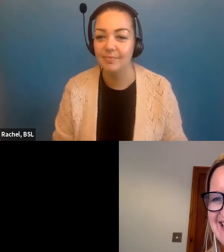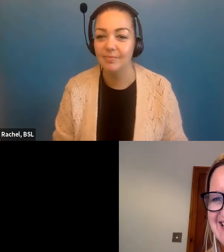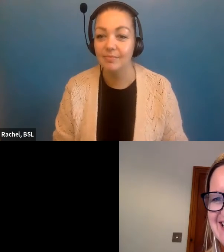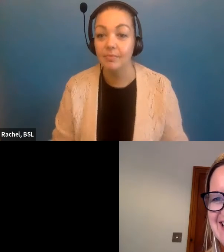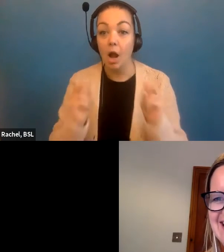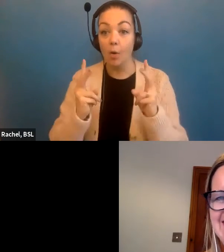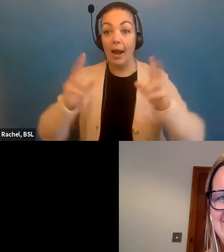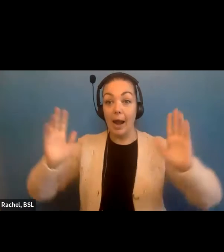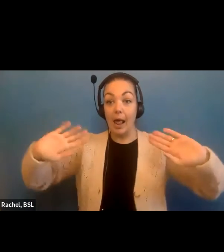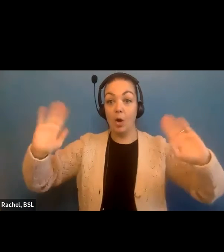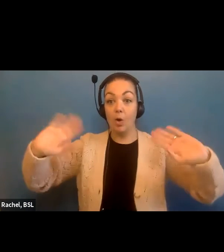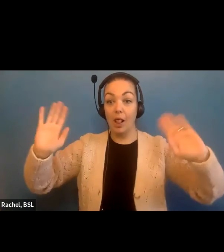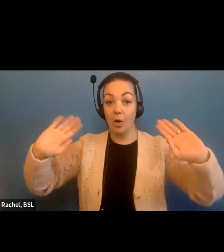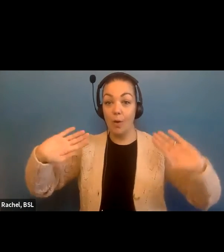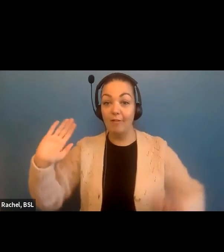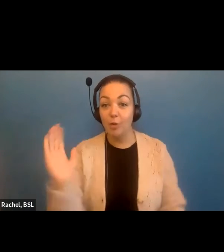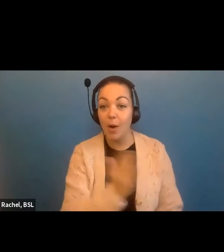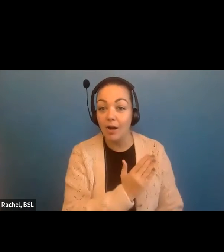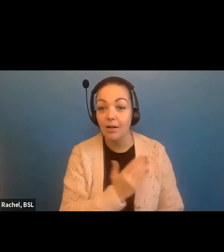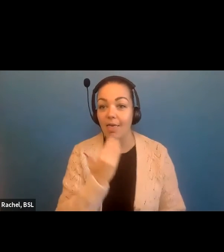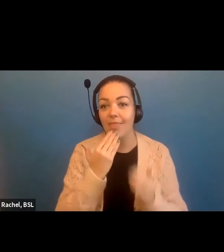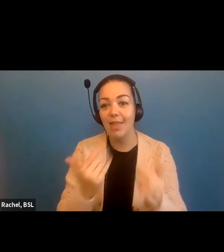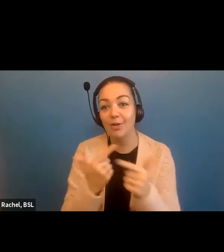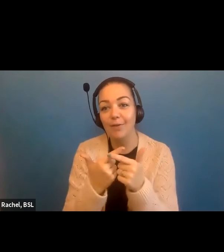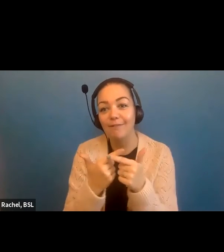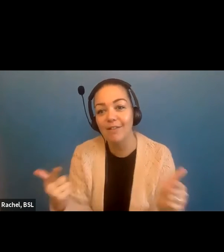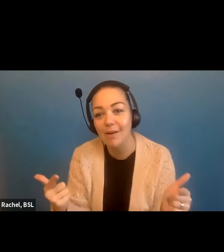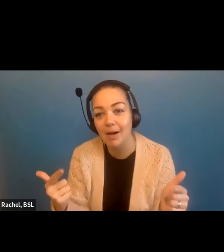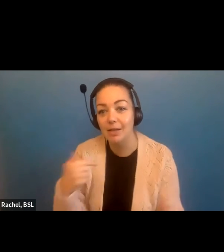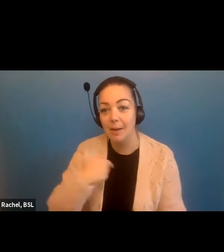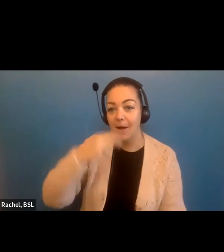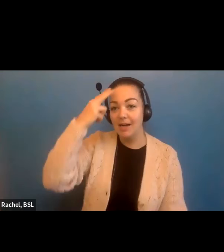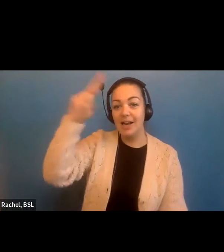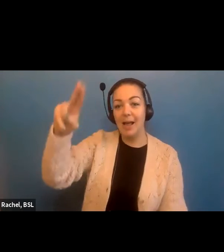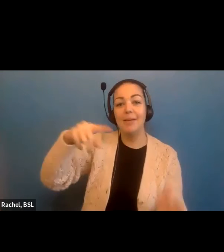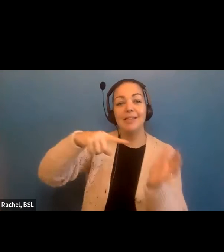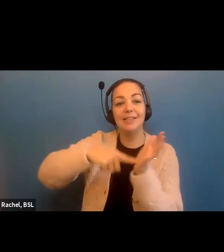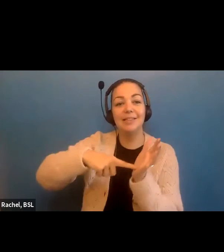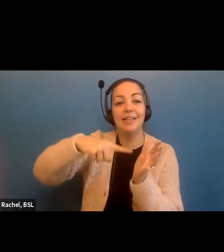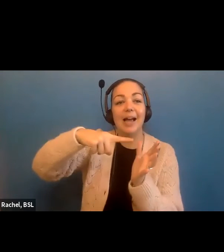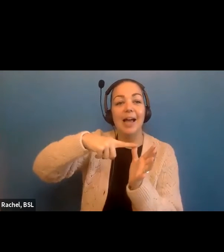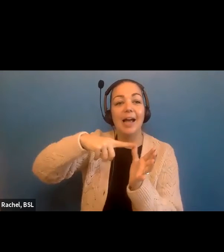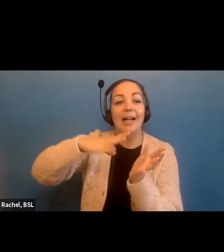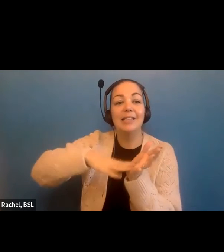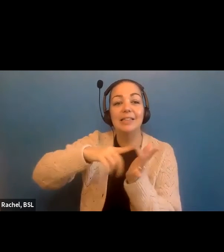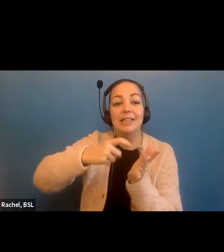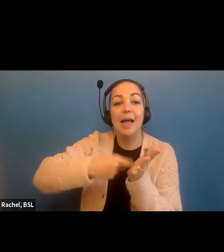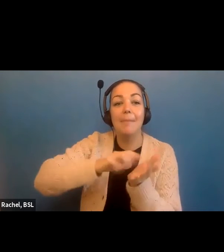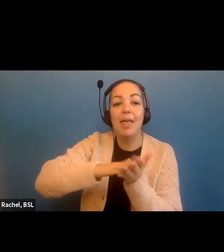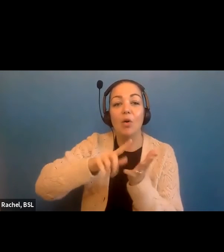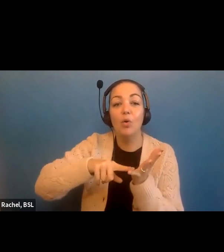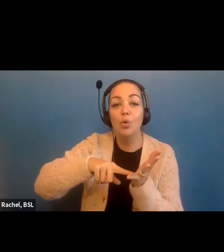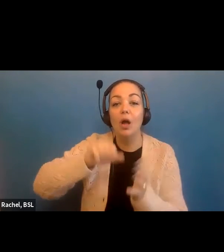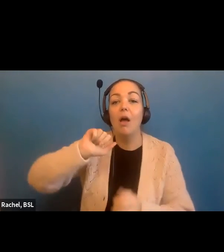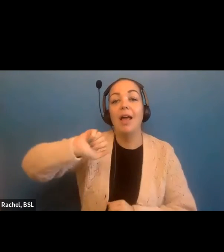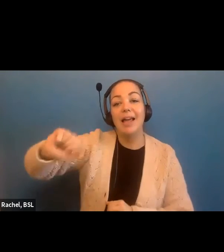Okay, hello everyone. Thank you very much. My name is Tamir, and his name is my colleague Nyapka.